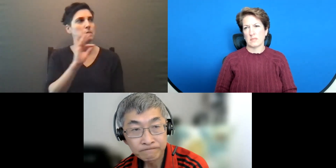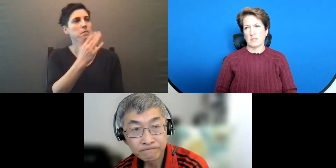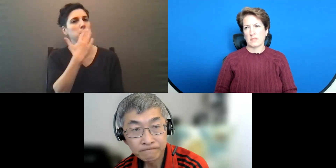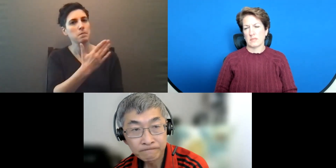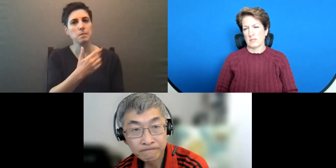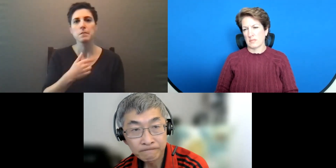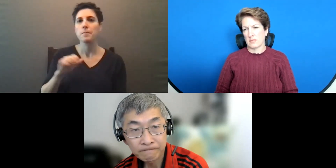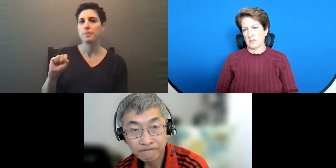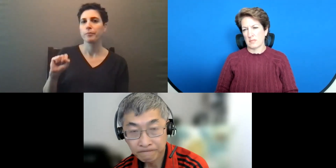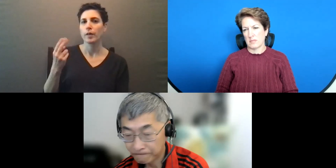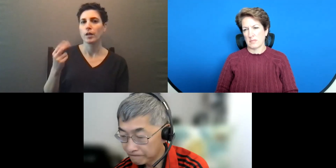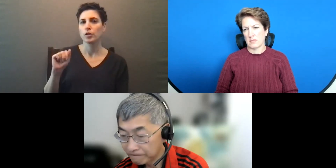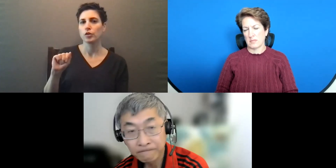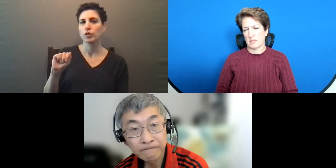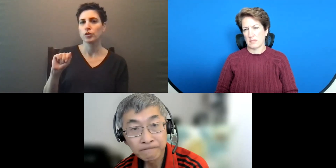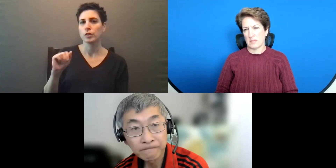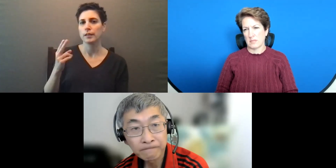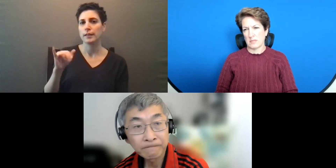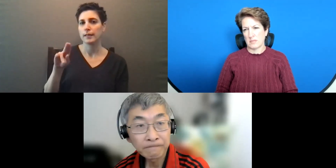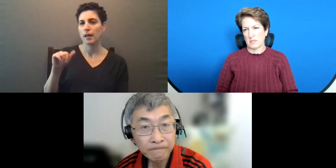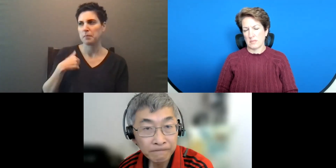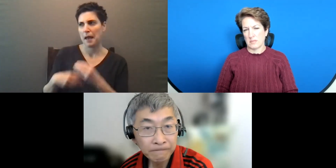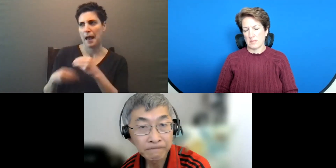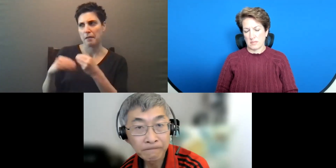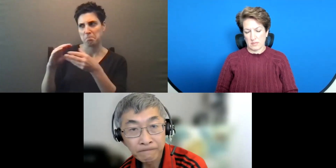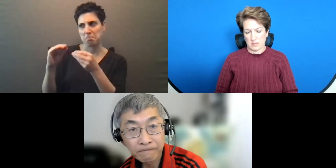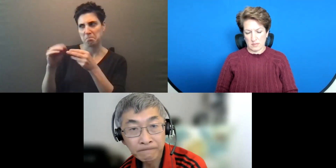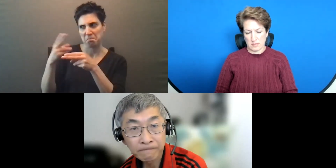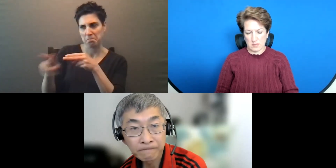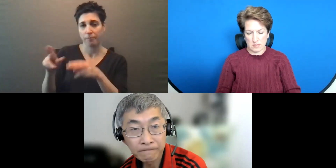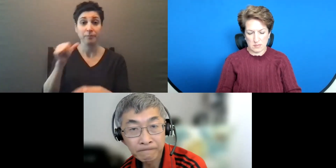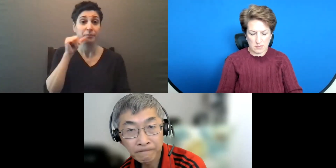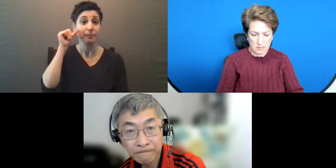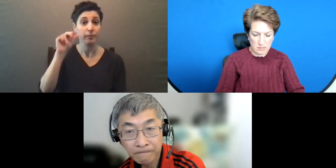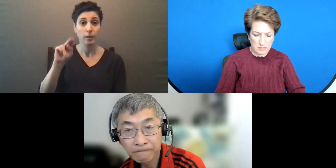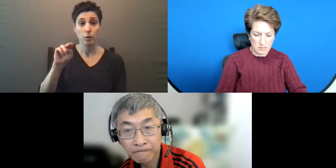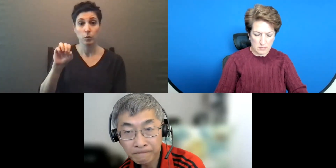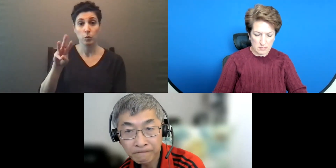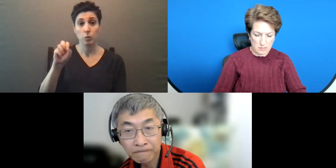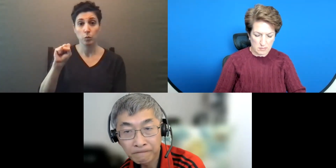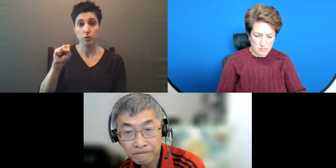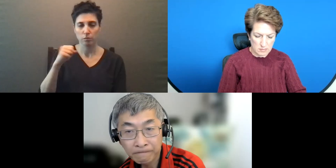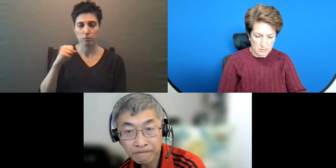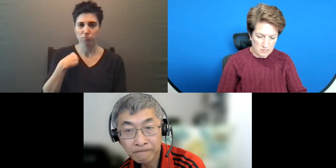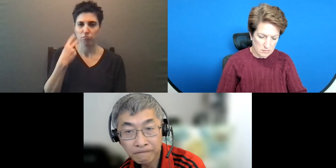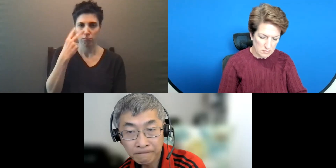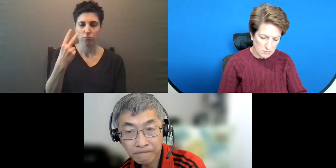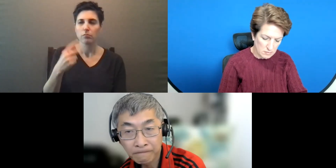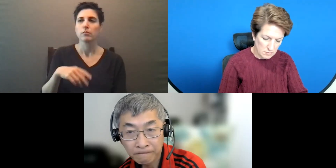wanted to add a quick point. I saw yesterday on the news as well that people not wearing masks